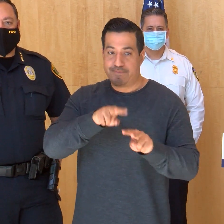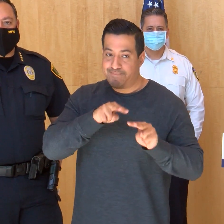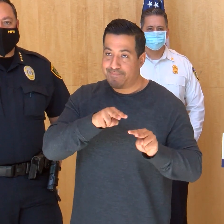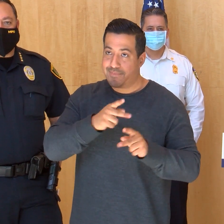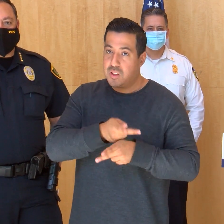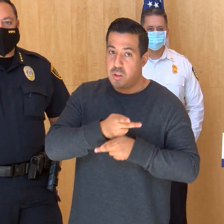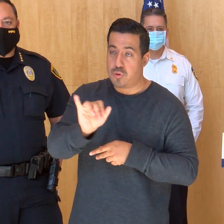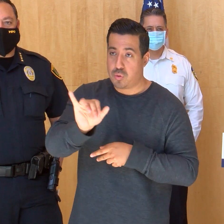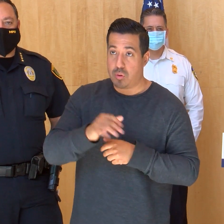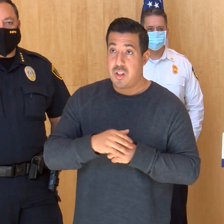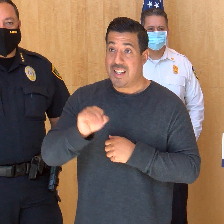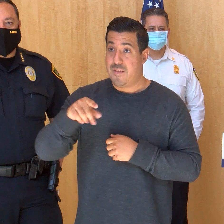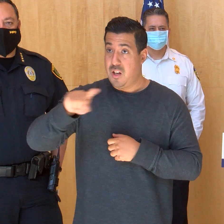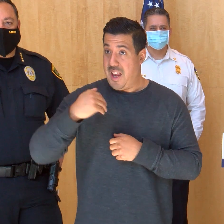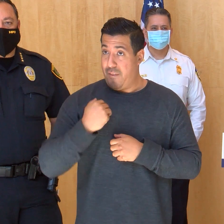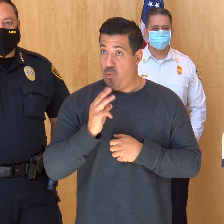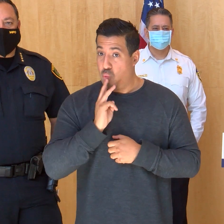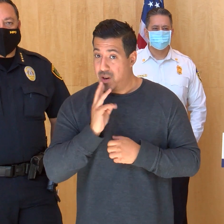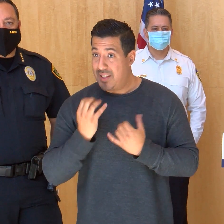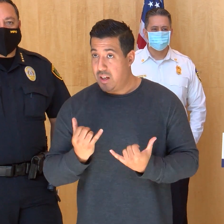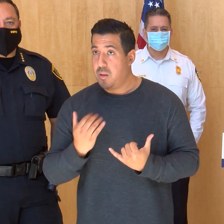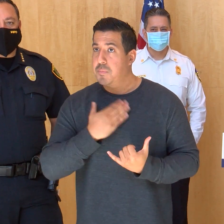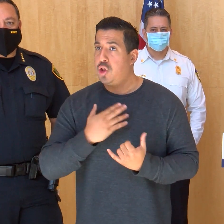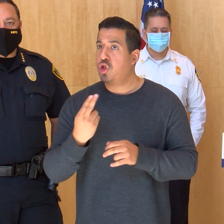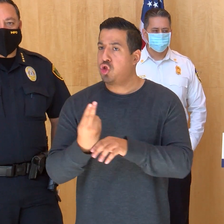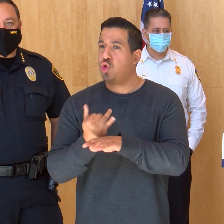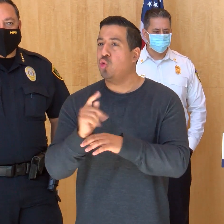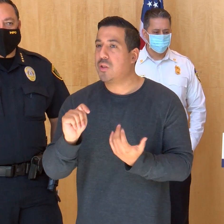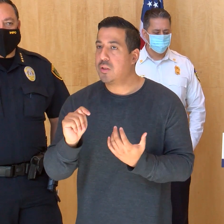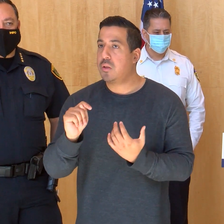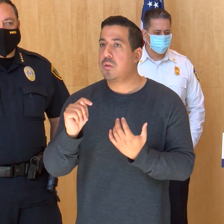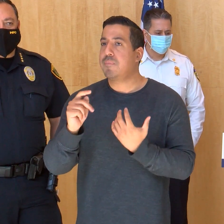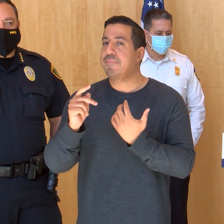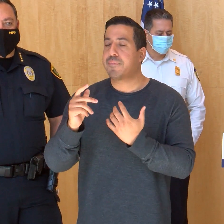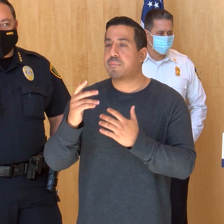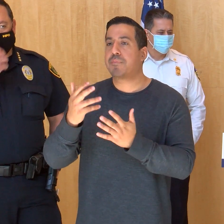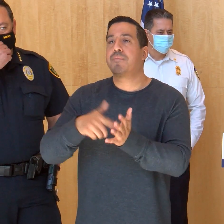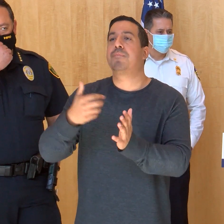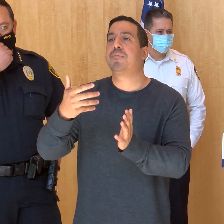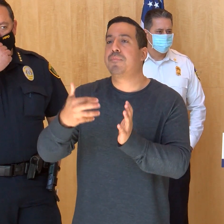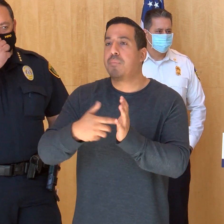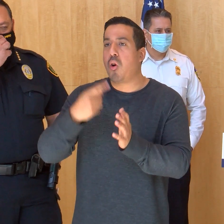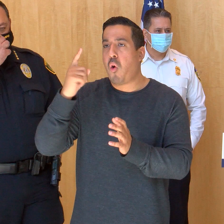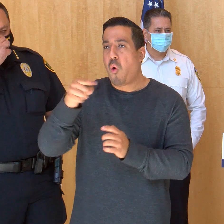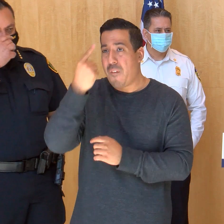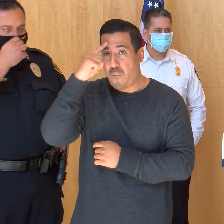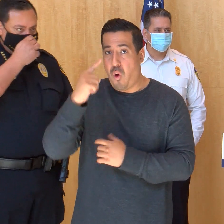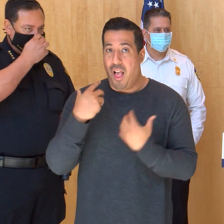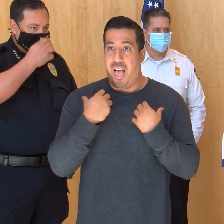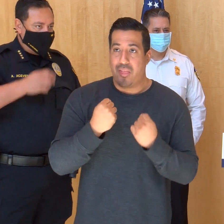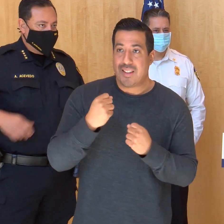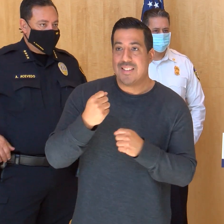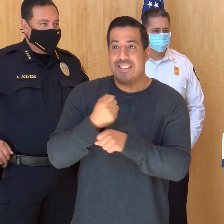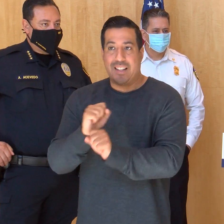careful. We're also asking, if you do have water, to use it sparingly, to use it for health and safety needs, and